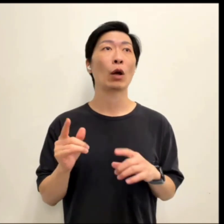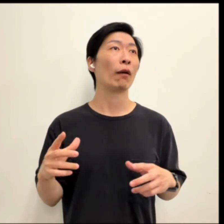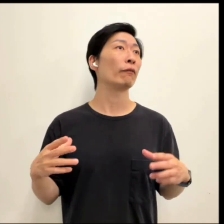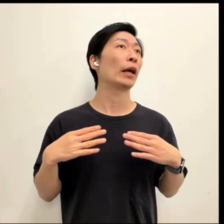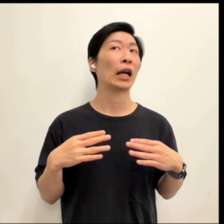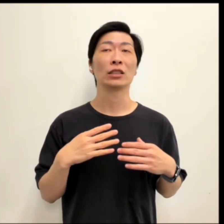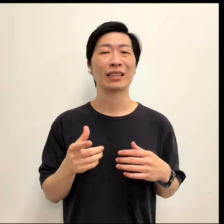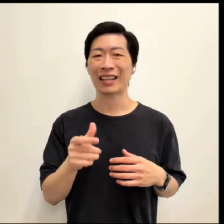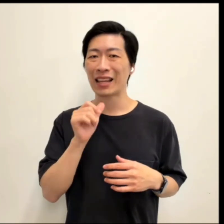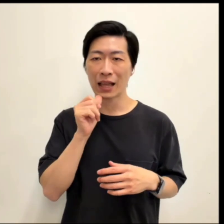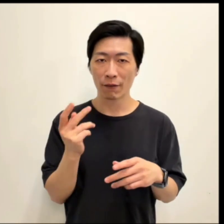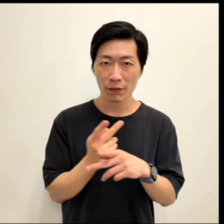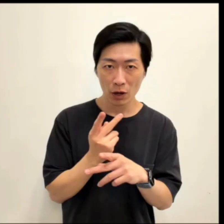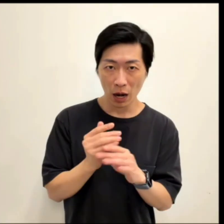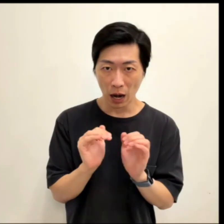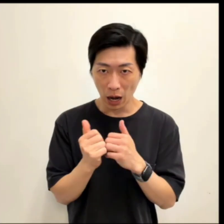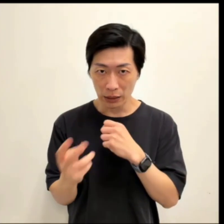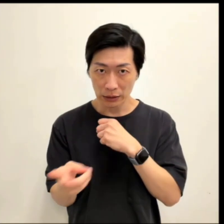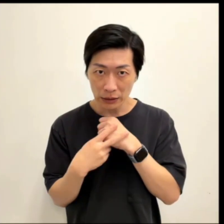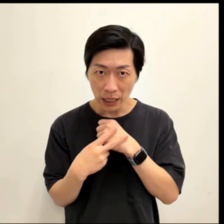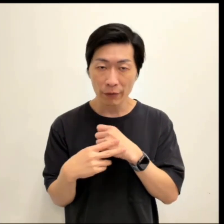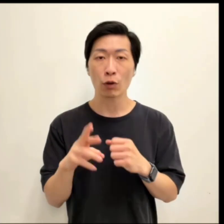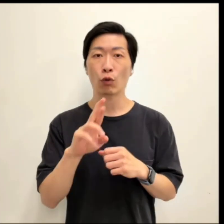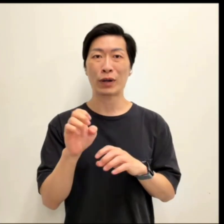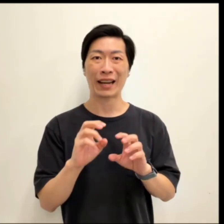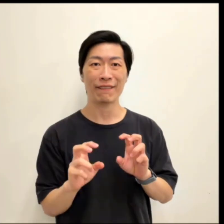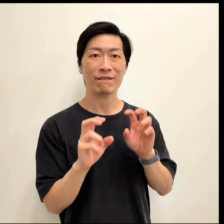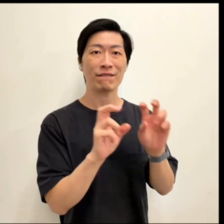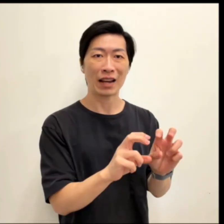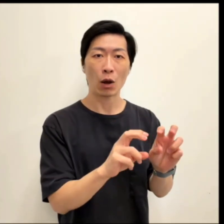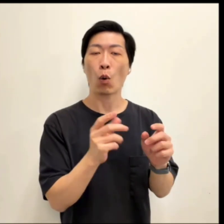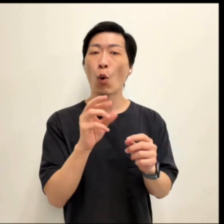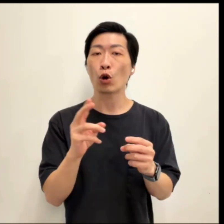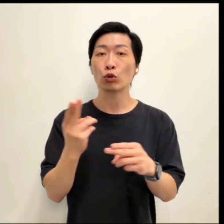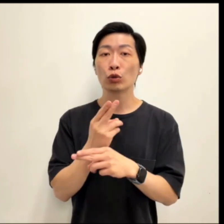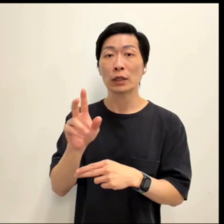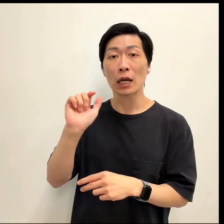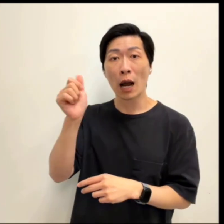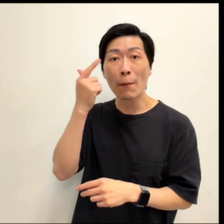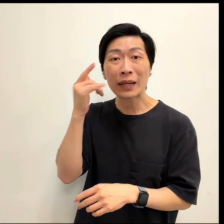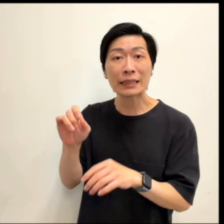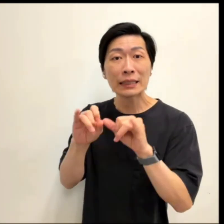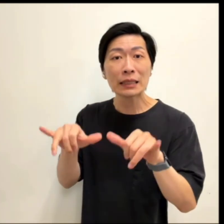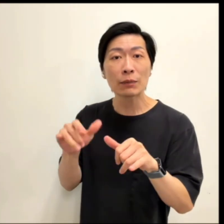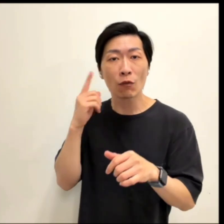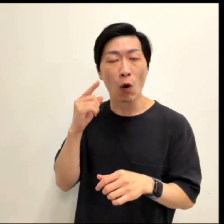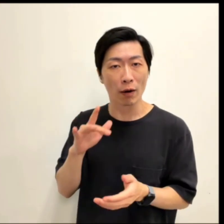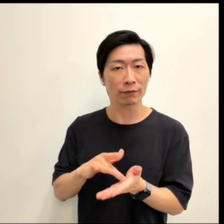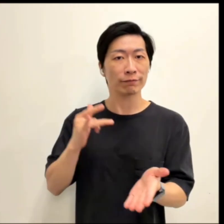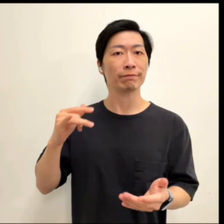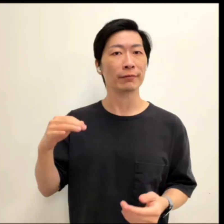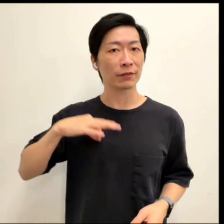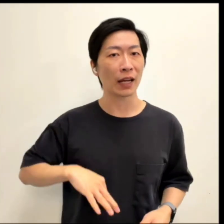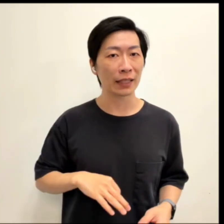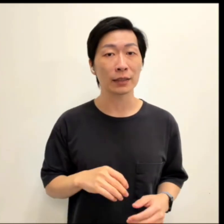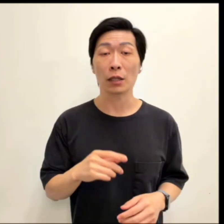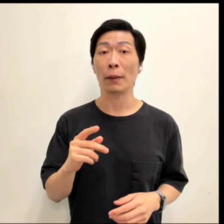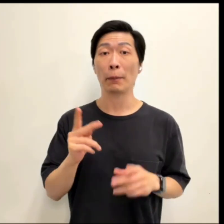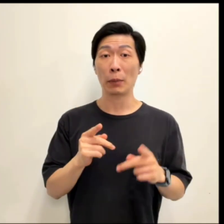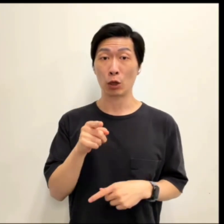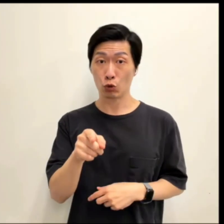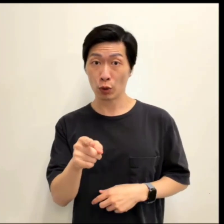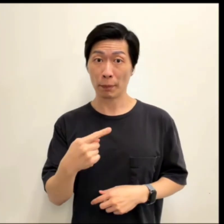taxes, and just go on vacations. They never try to figure out ways to save, reinvest, or utilize the government system to their